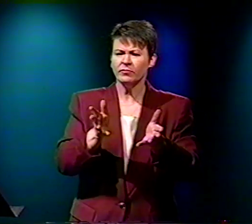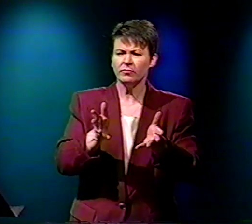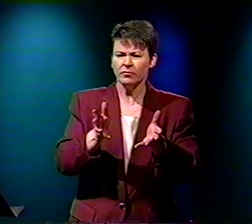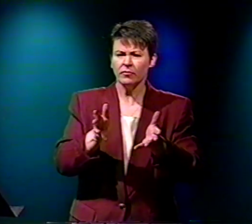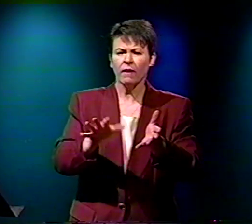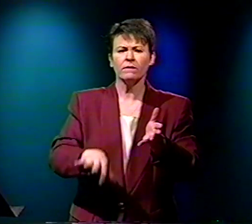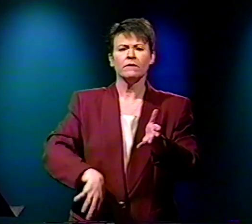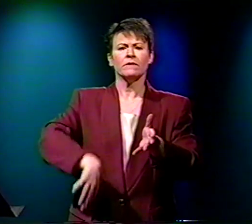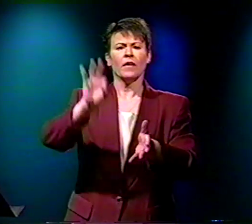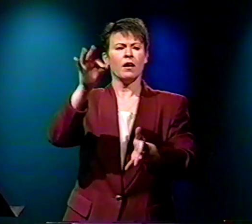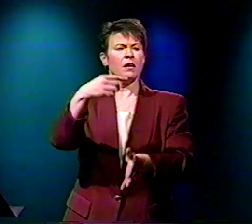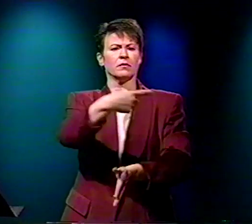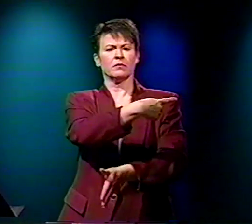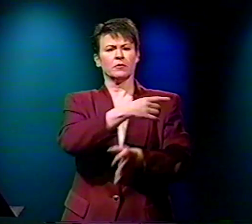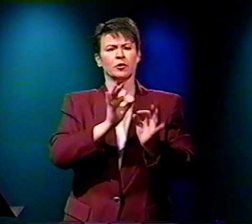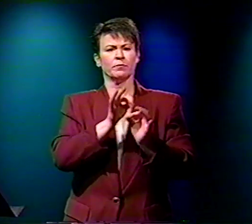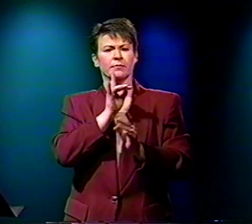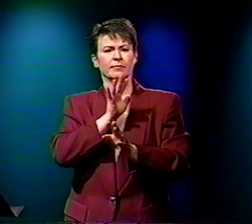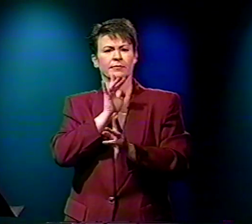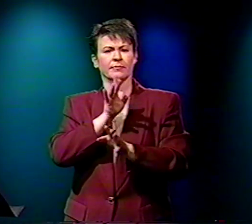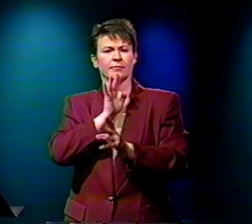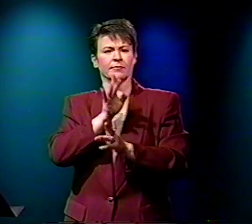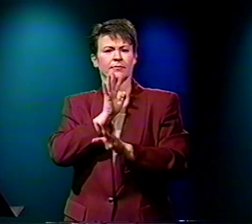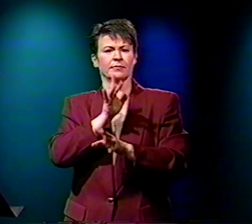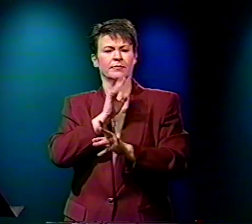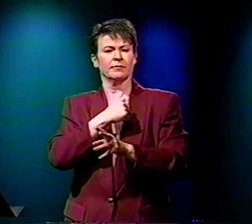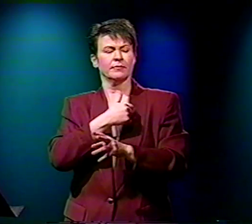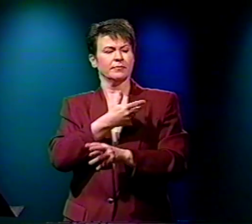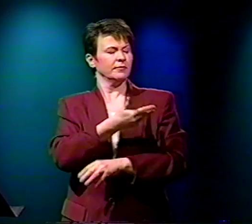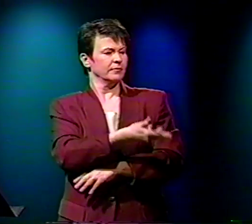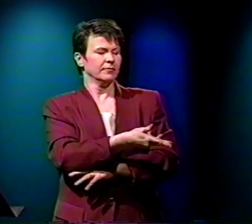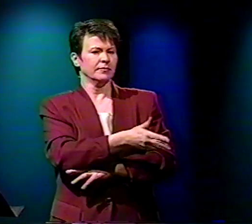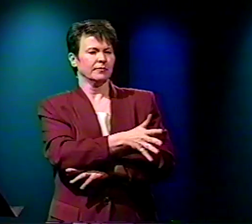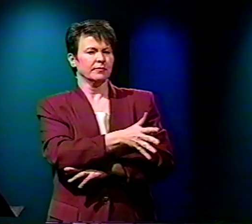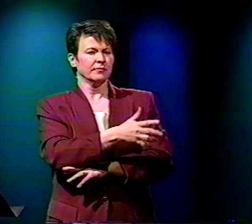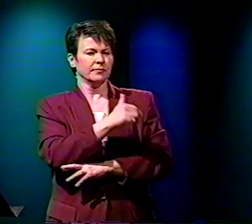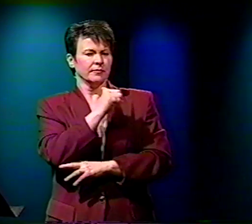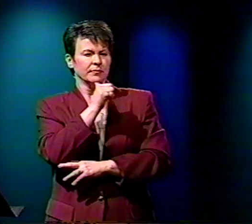person's understanding quite well. And then I find out later that the interpreter has been interpreting everything I've